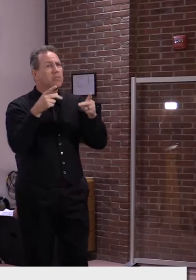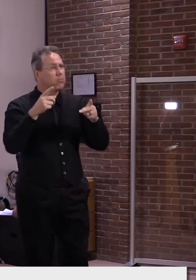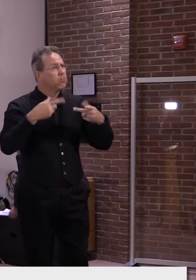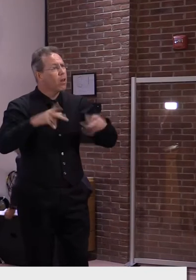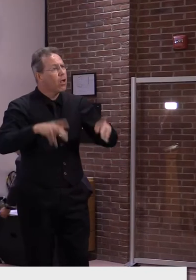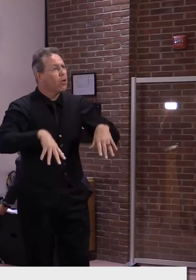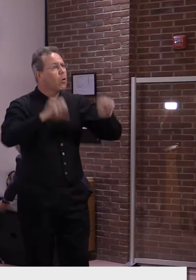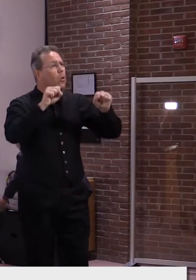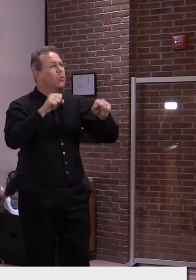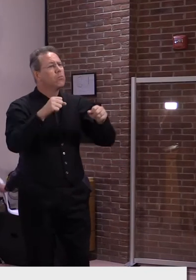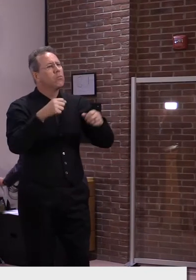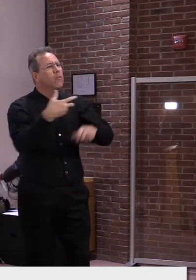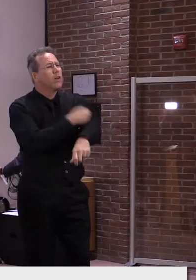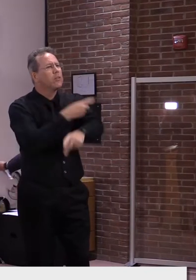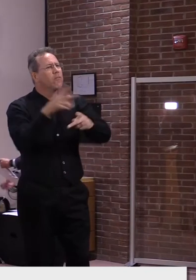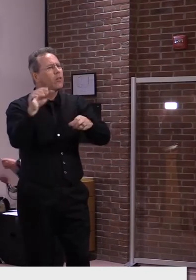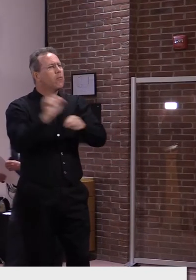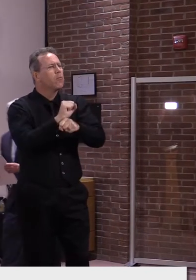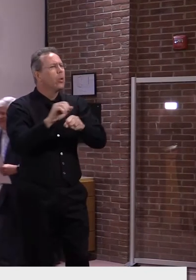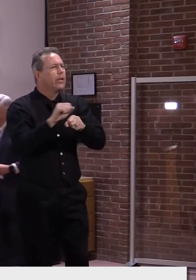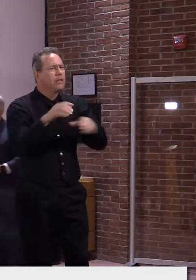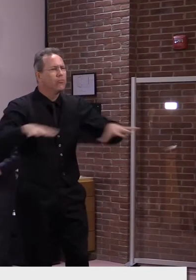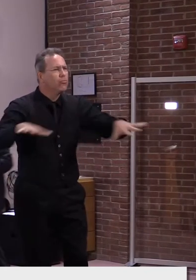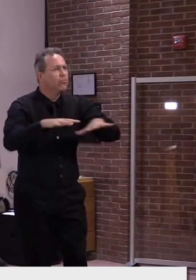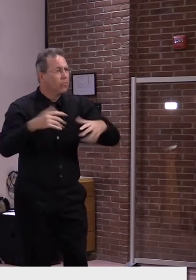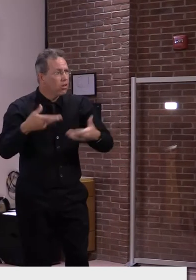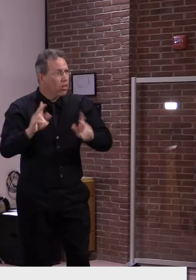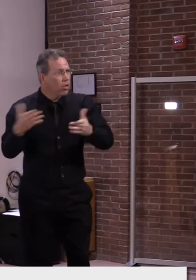Do you want Secretary Smith's number?